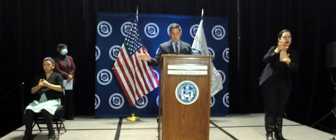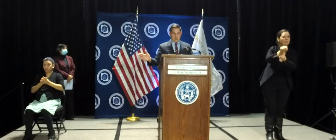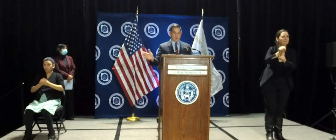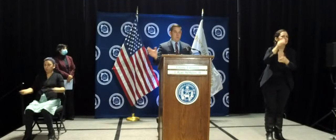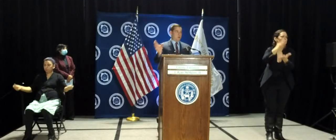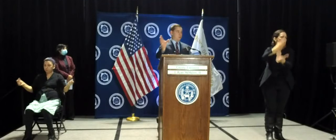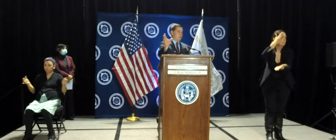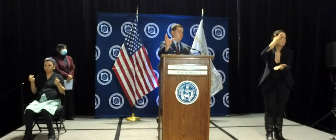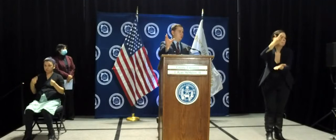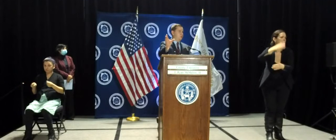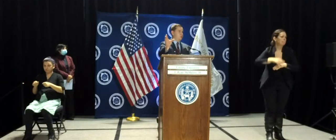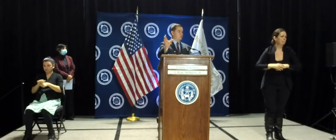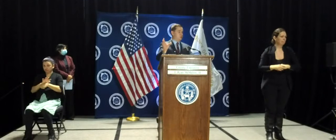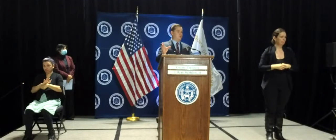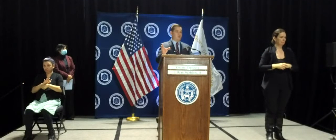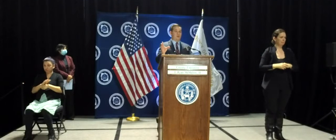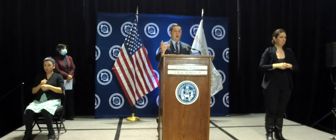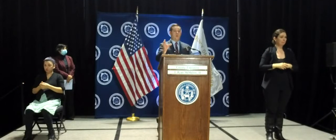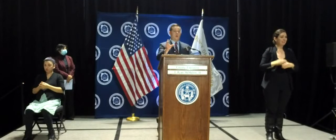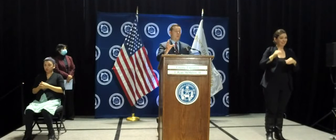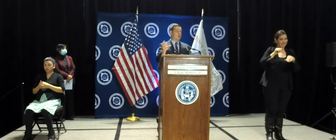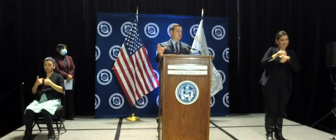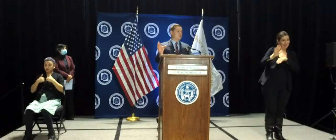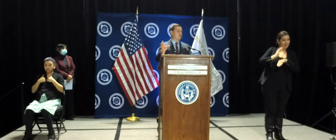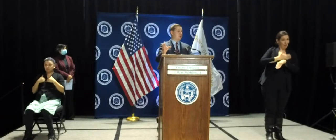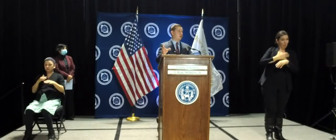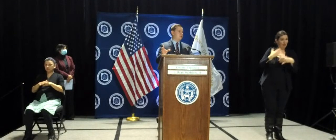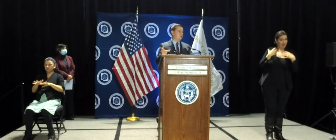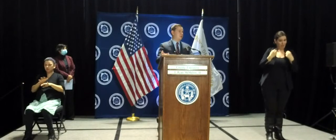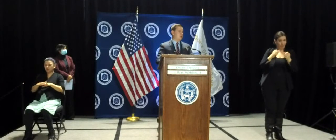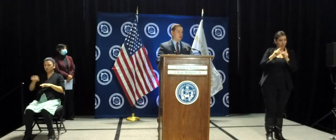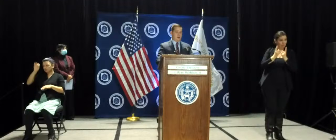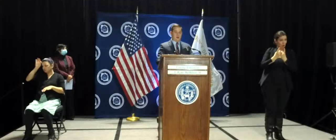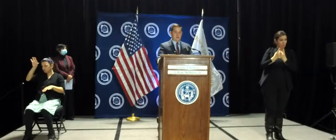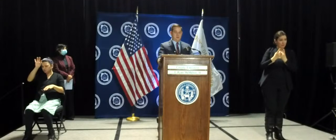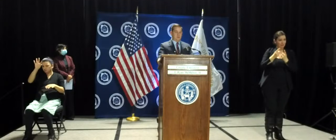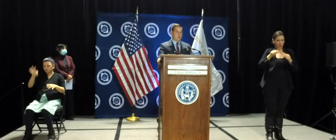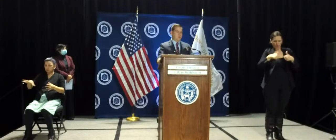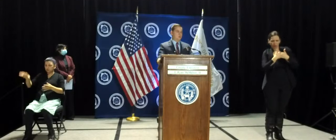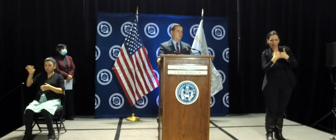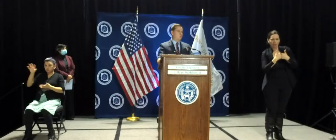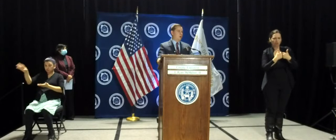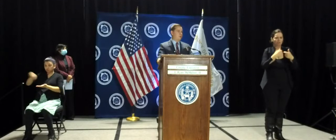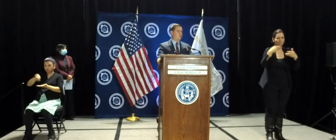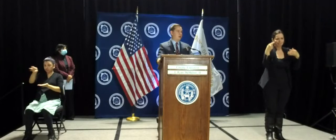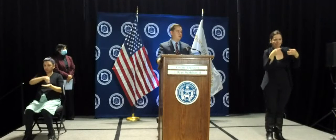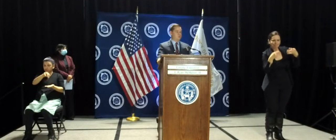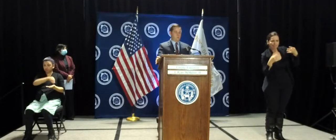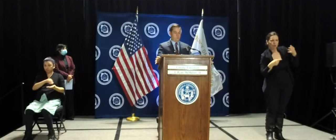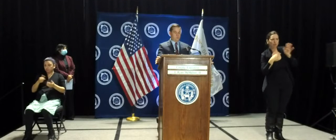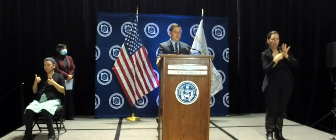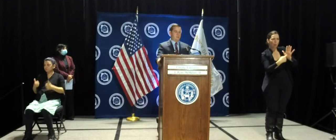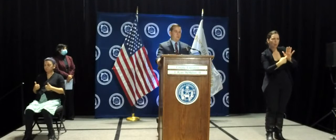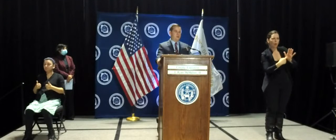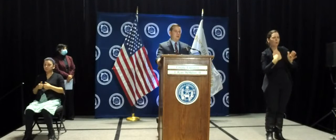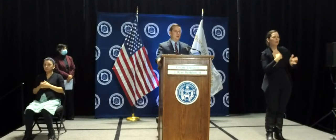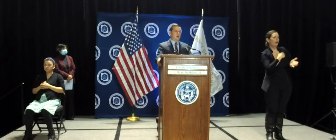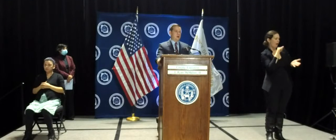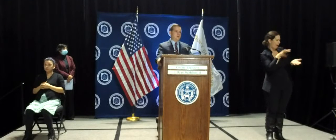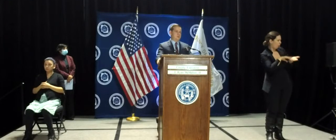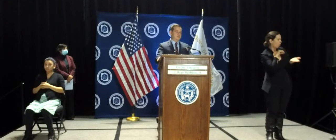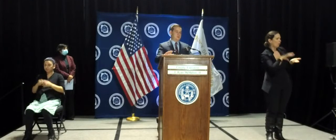out health department individuals to go figure out what is the challenge in where the infection was